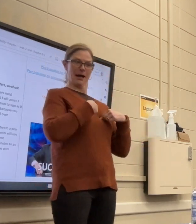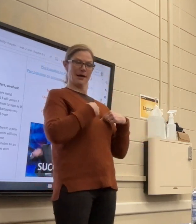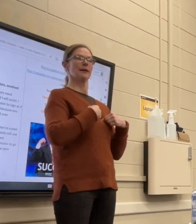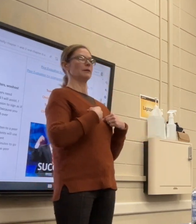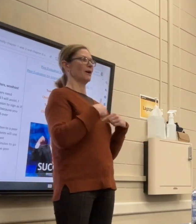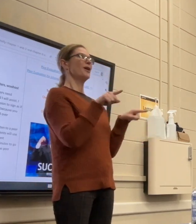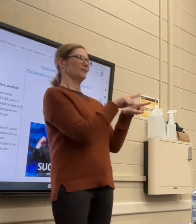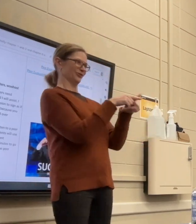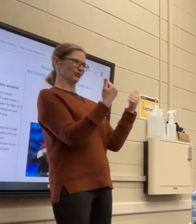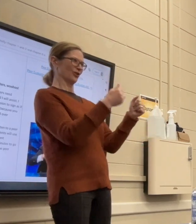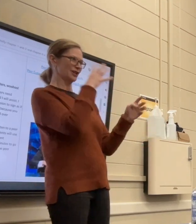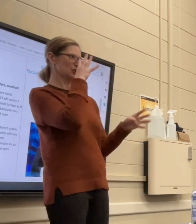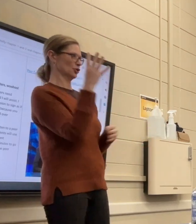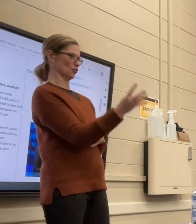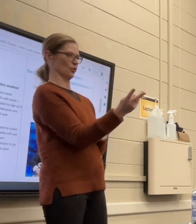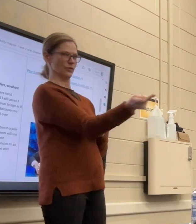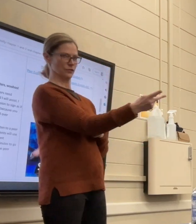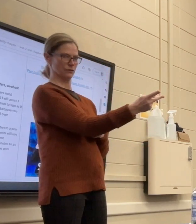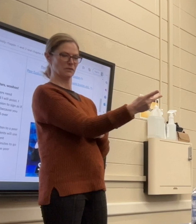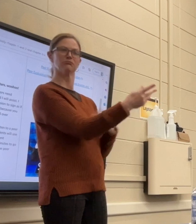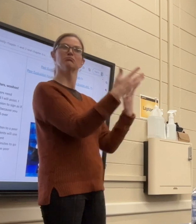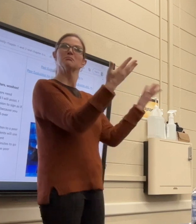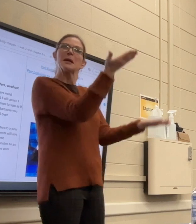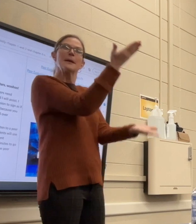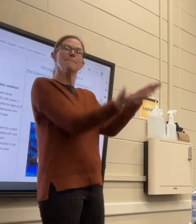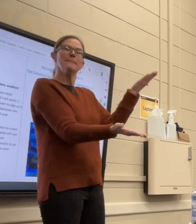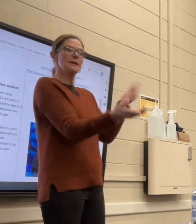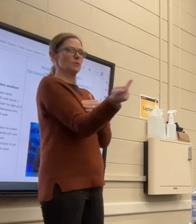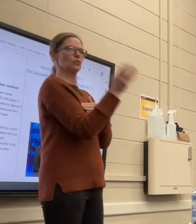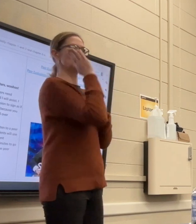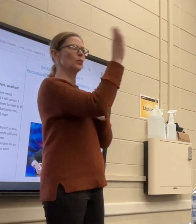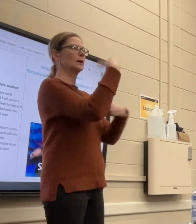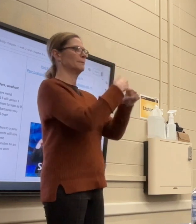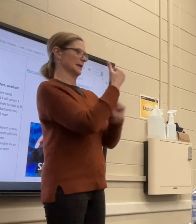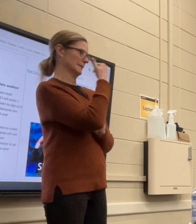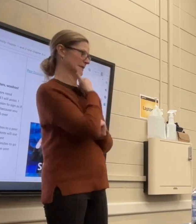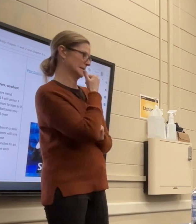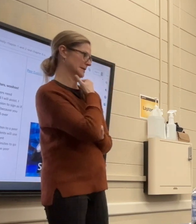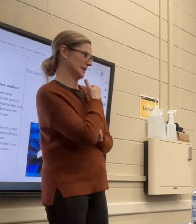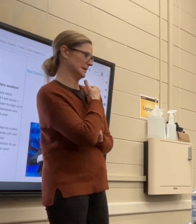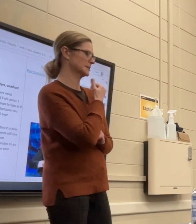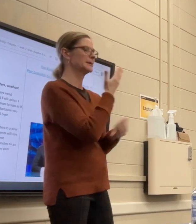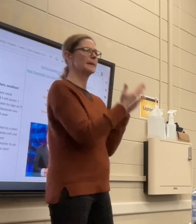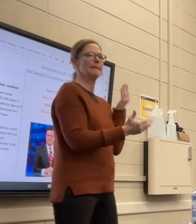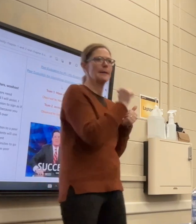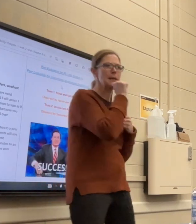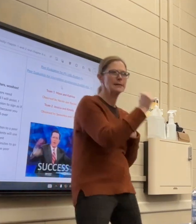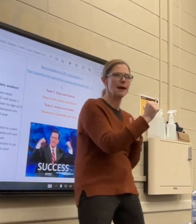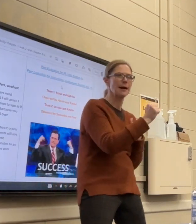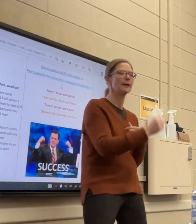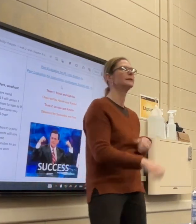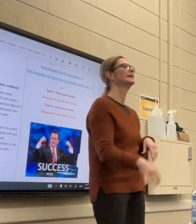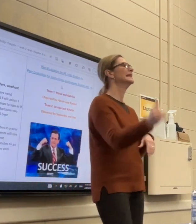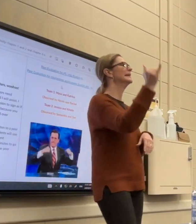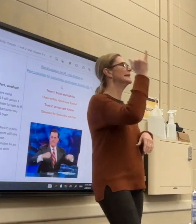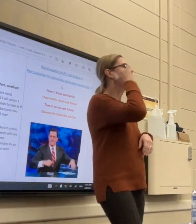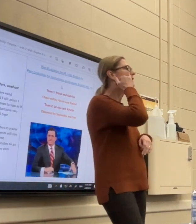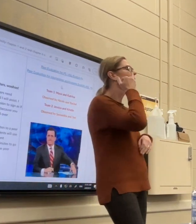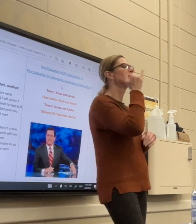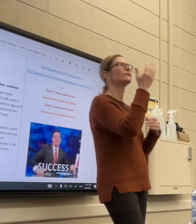because when you're in the hot seat, you will want that same experience. Understand that the interpreters may make mistakes,